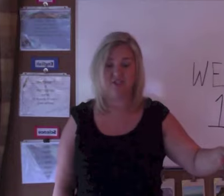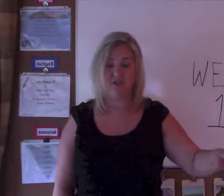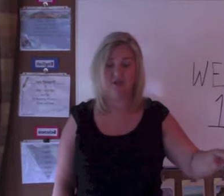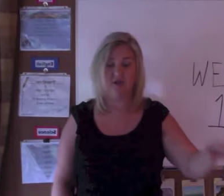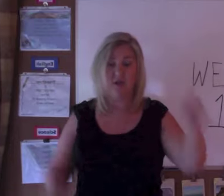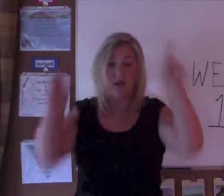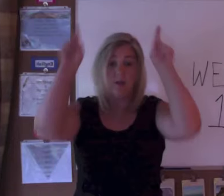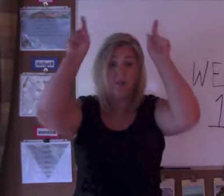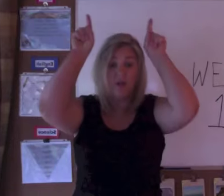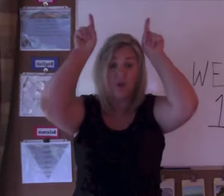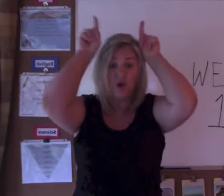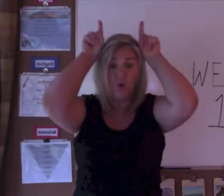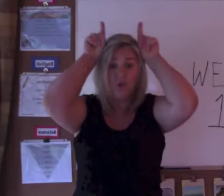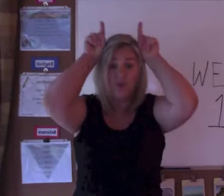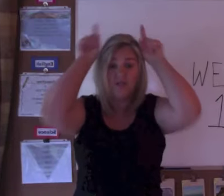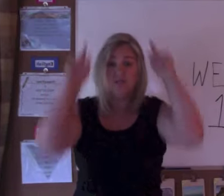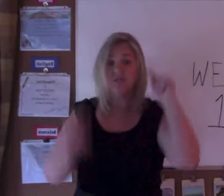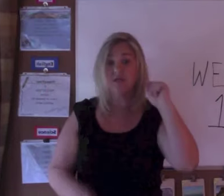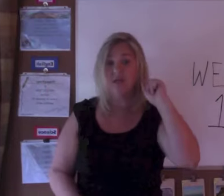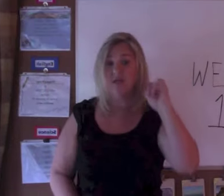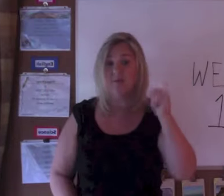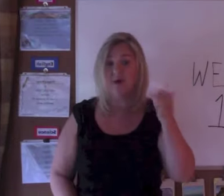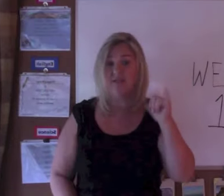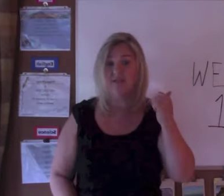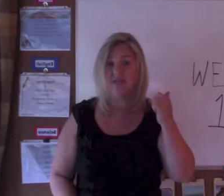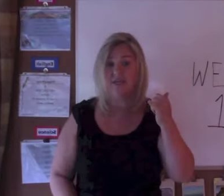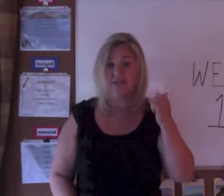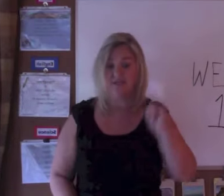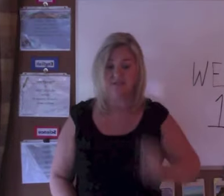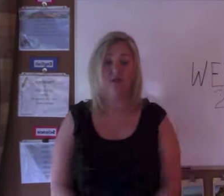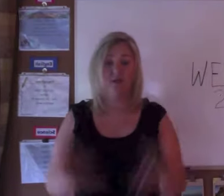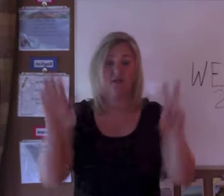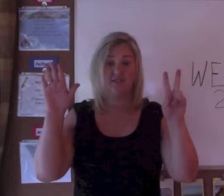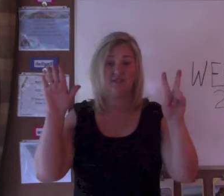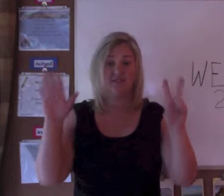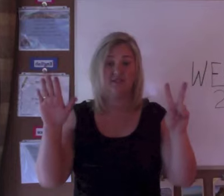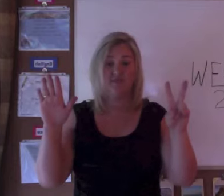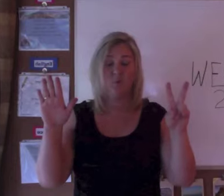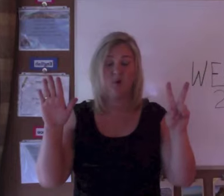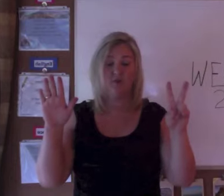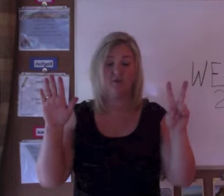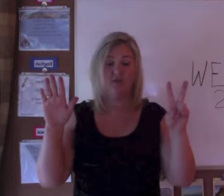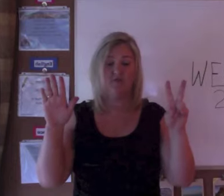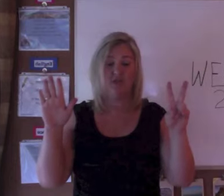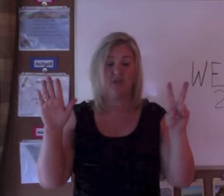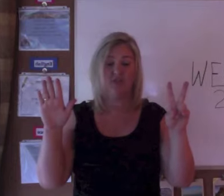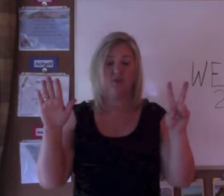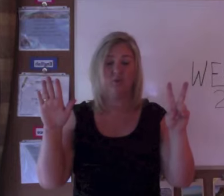Civilization, Minoans, and Mycenaeans. The seven wonders of the ancient